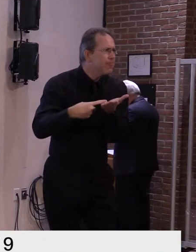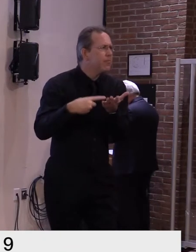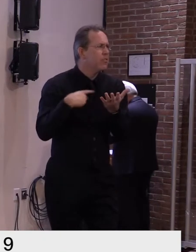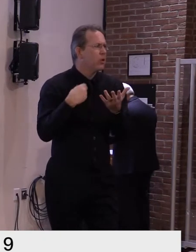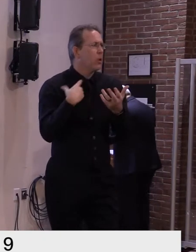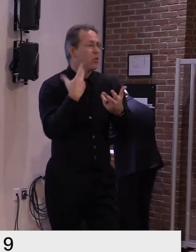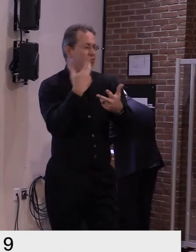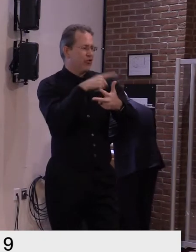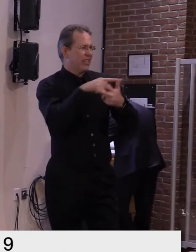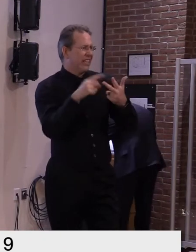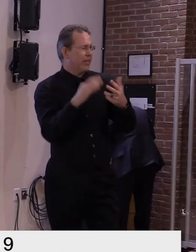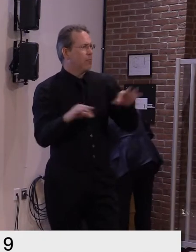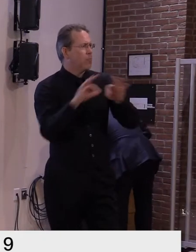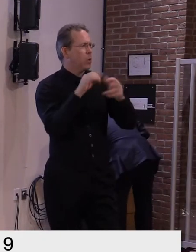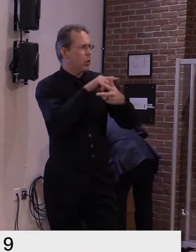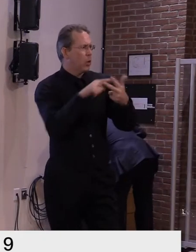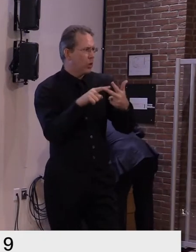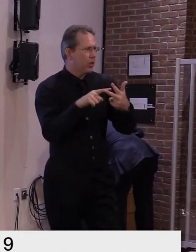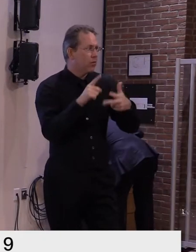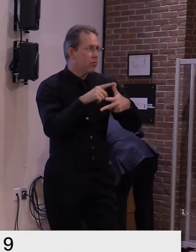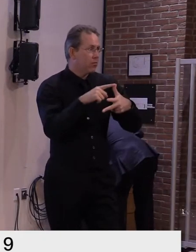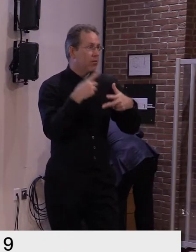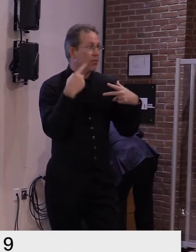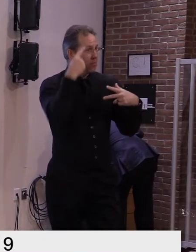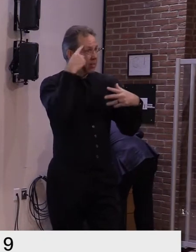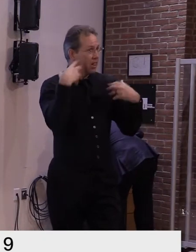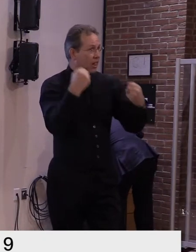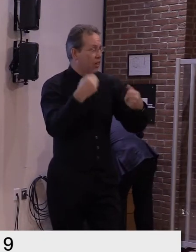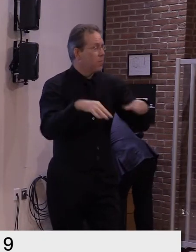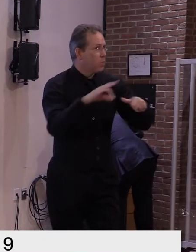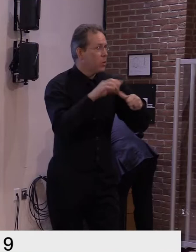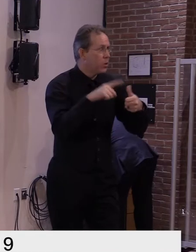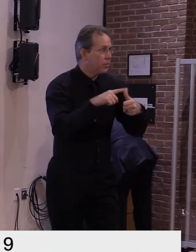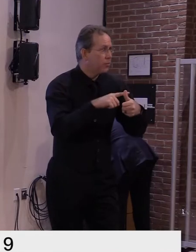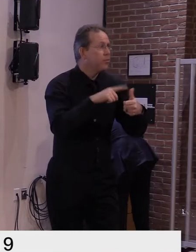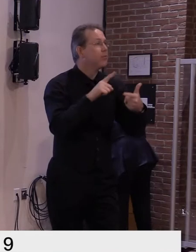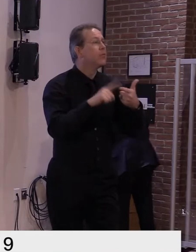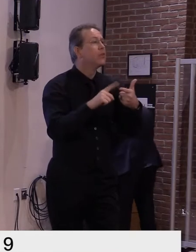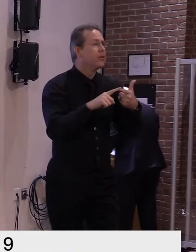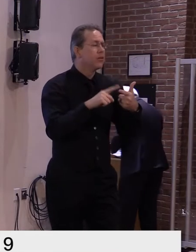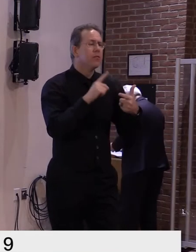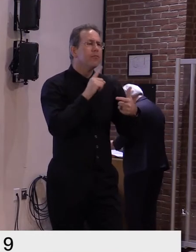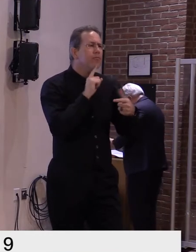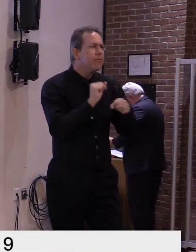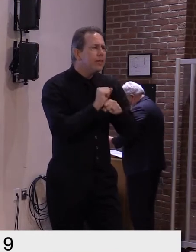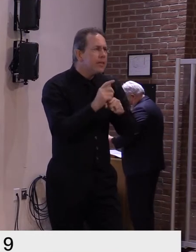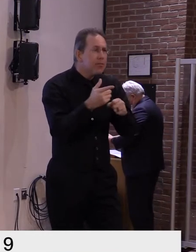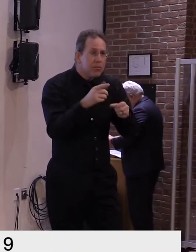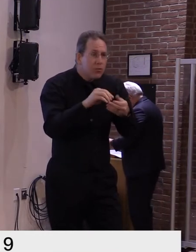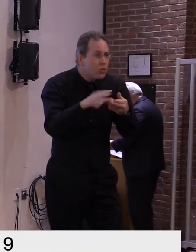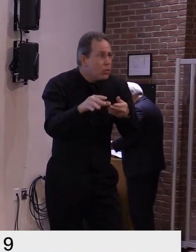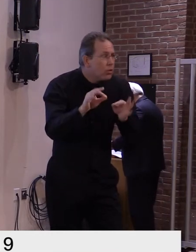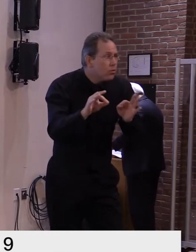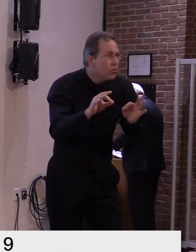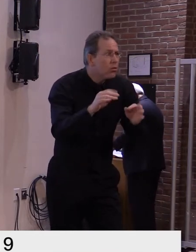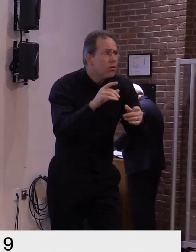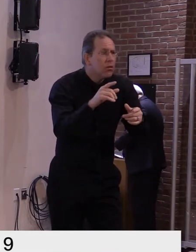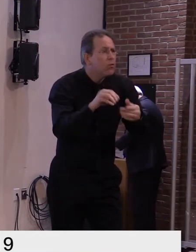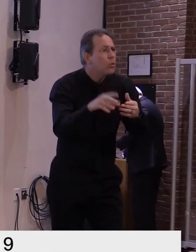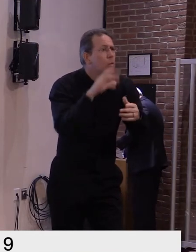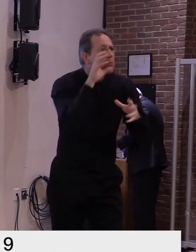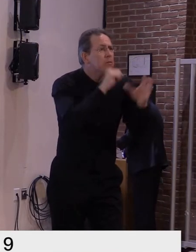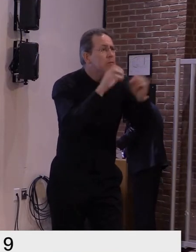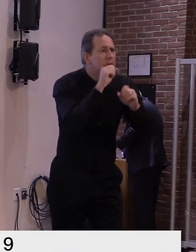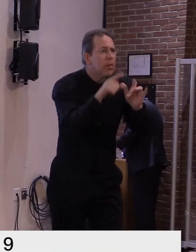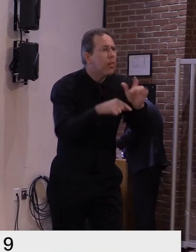The second is re-engagement and truancy. And the third is academic success and achievement. We'll be working with our